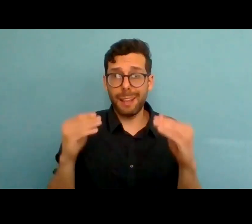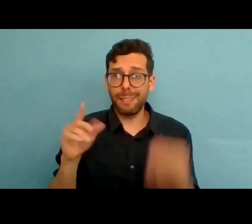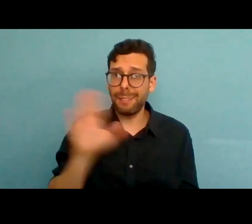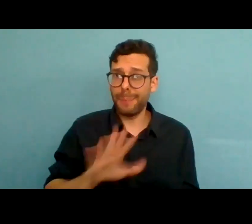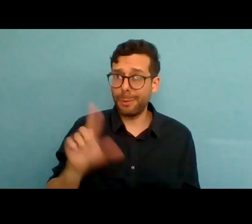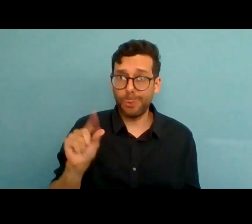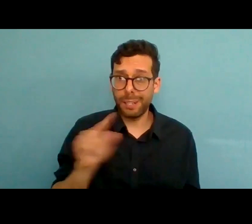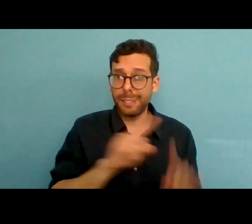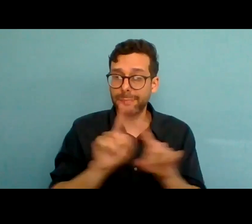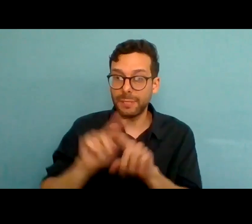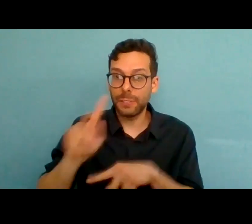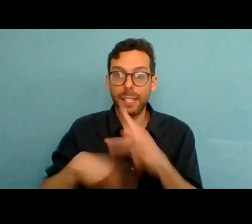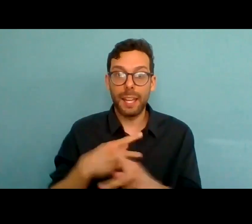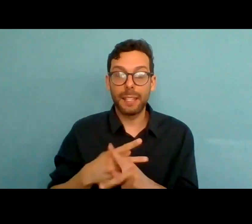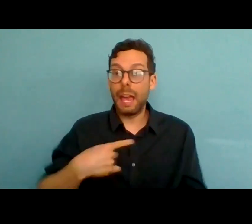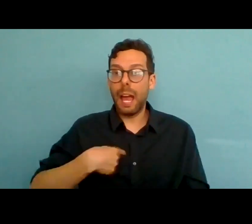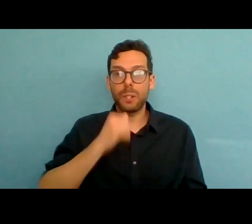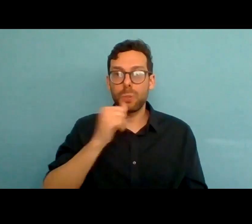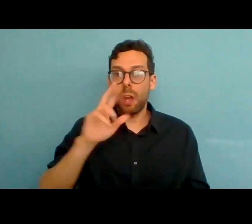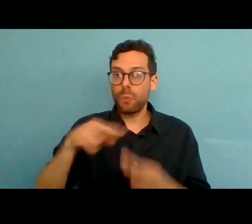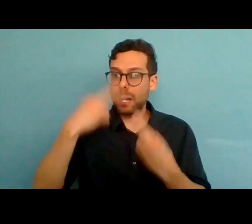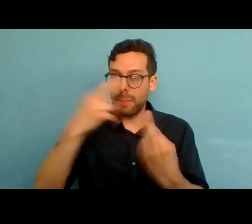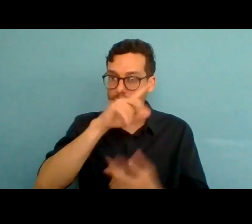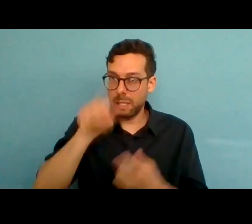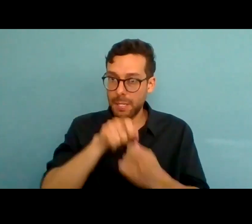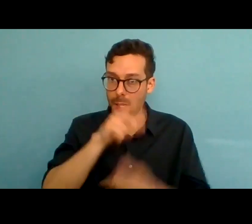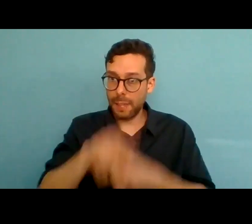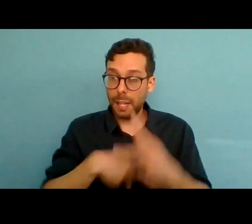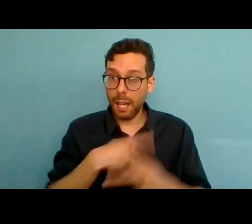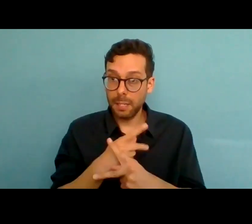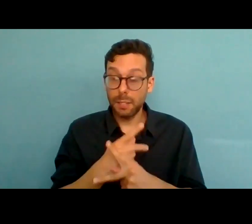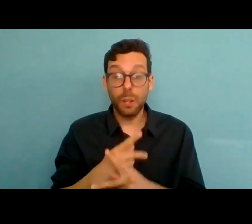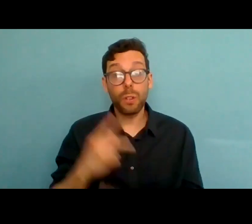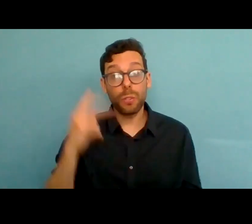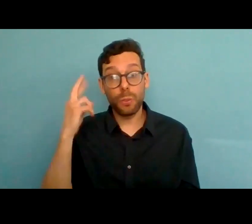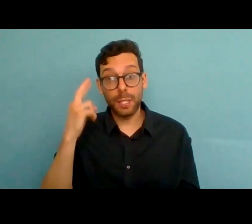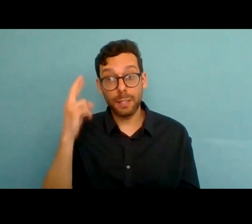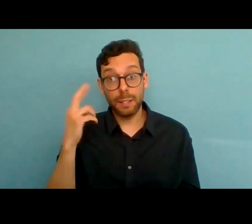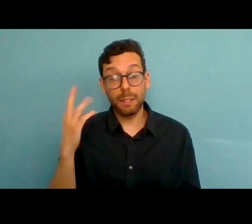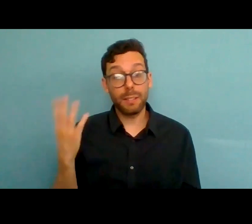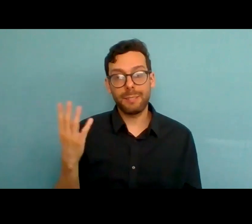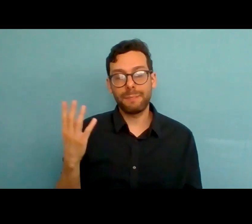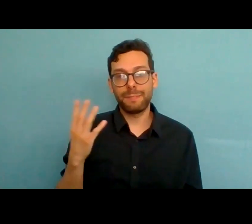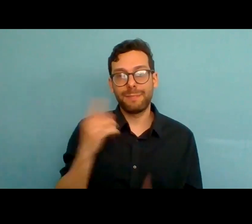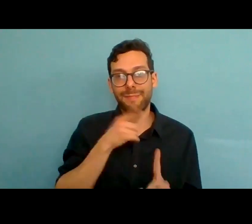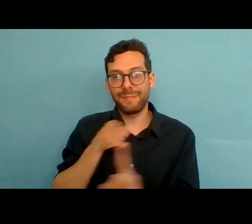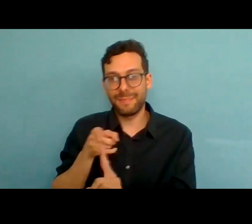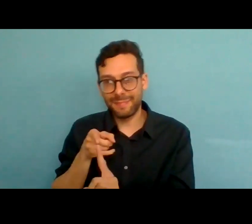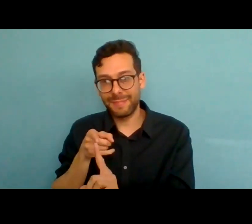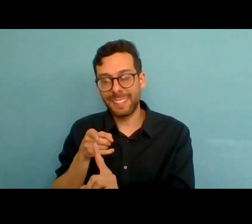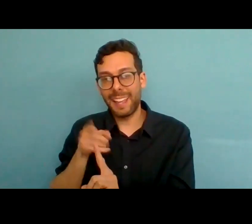recommend any specific melatonin. Why? Again, goes back to the whole FDA thing, right? Because how can